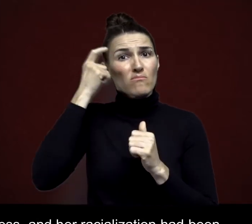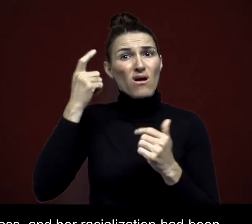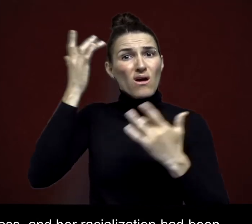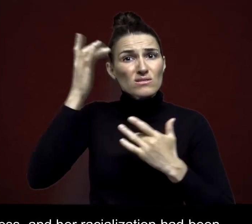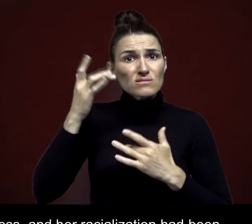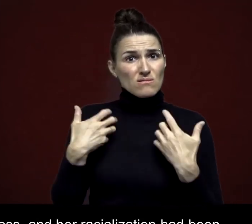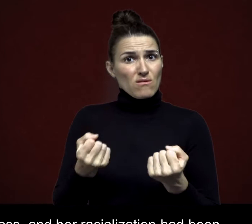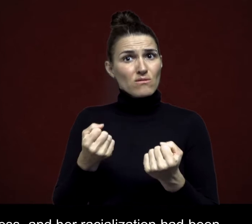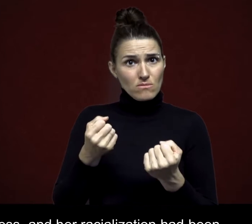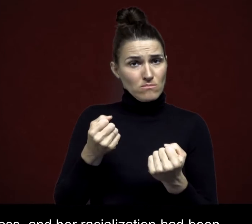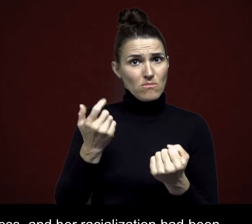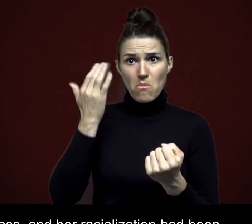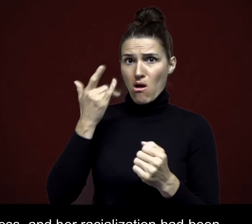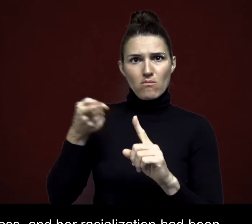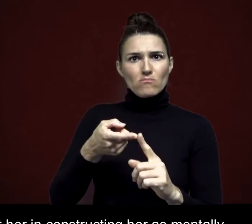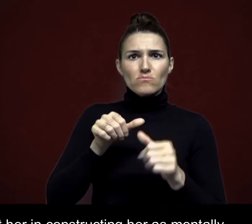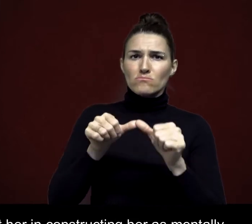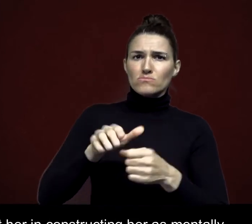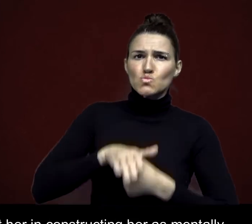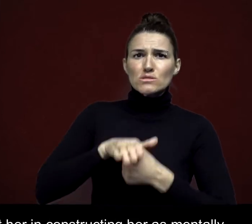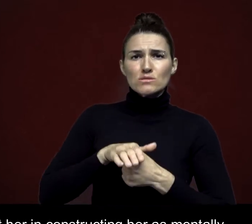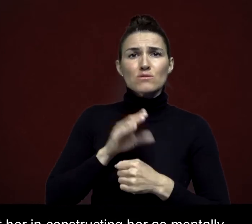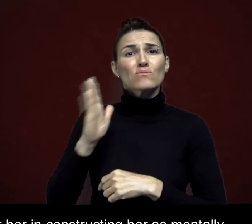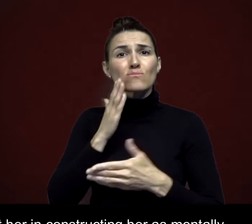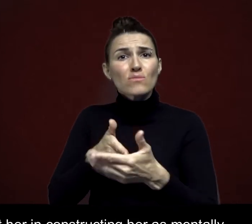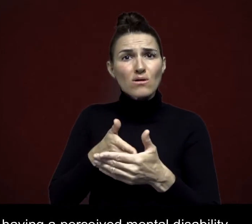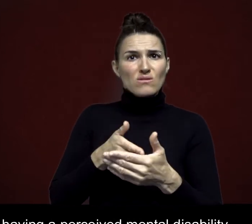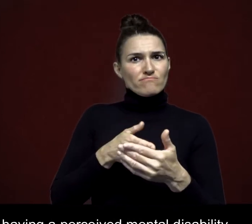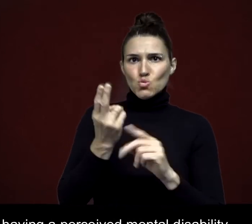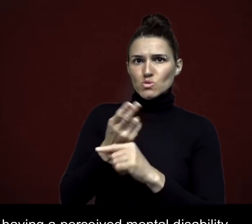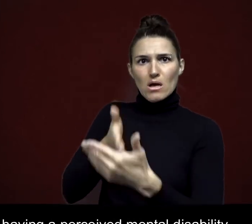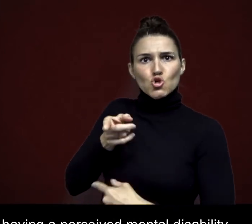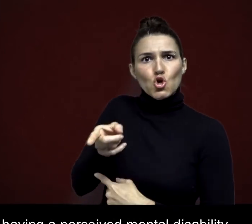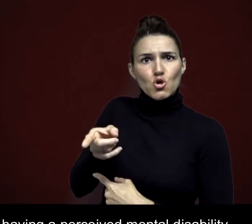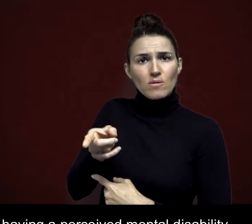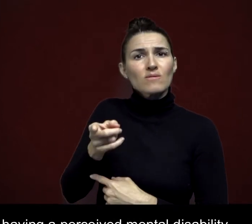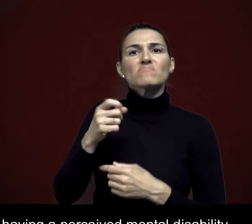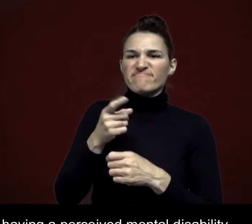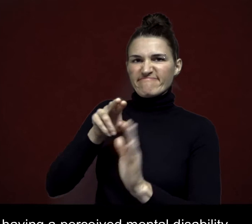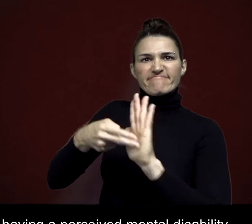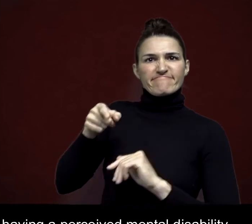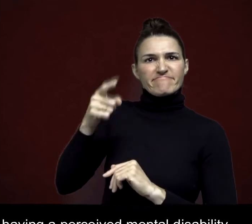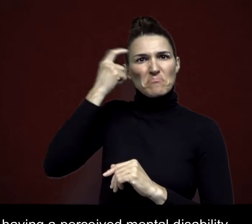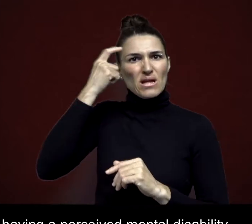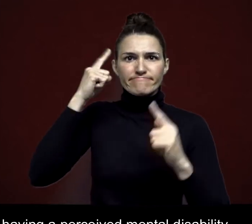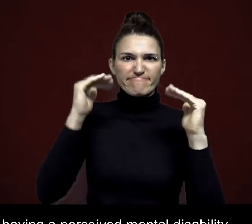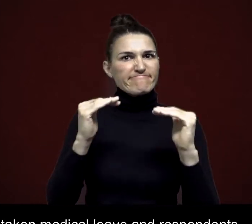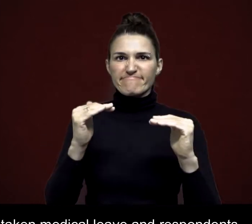stress, and her racialization had been used against her in constructing her as mentally unstable, as having a perceived mental disability. Ms. Wu had